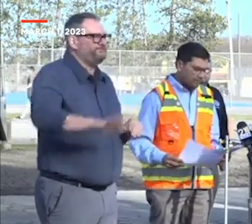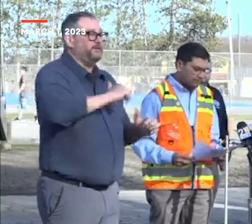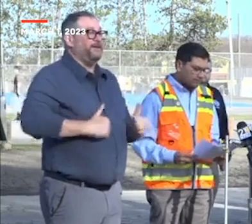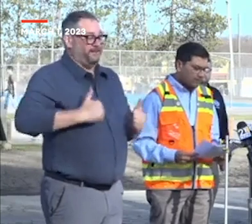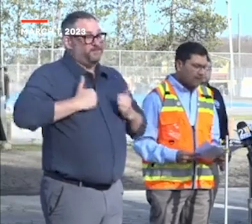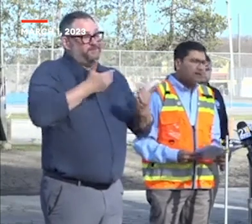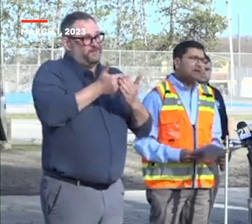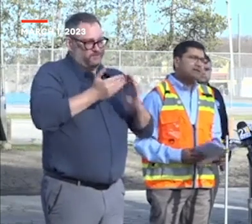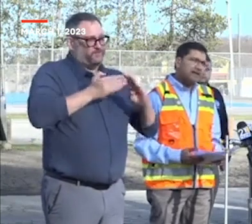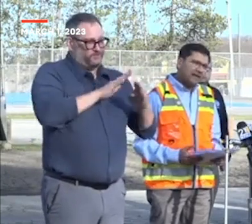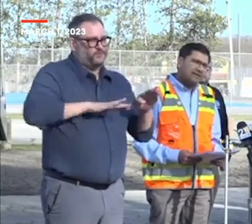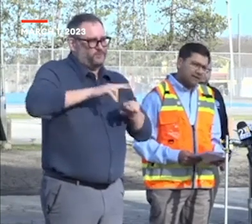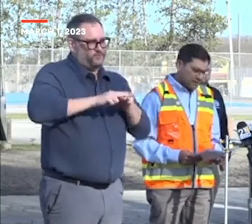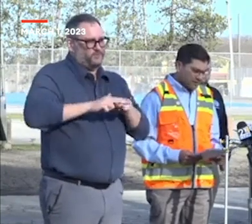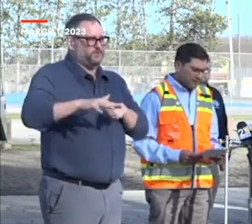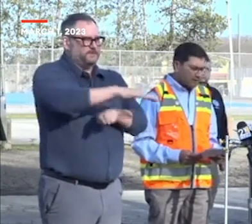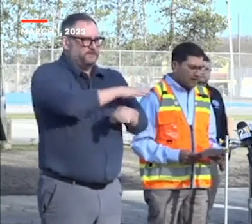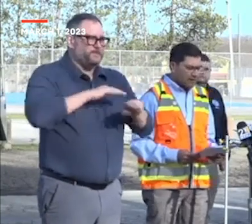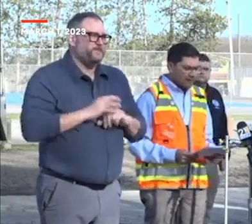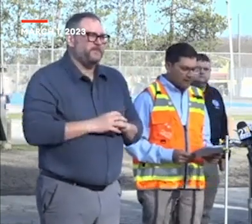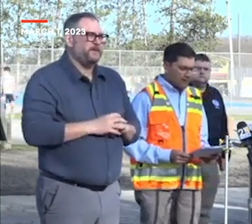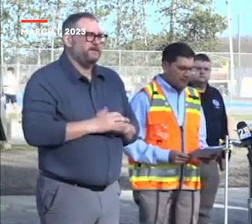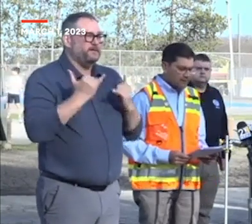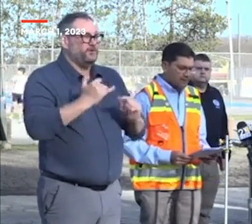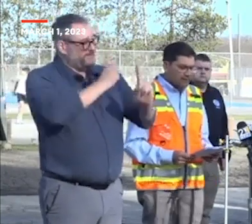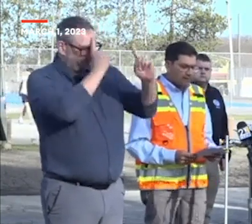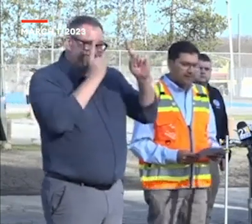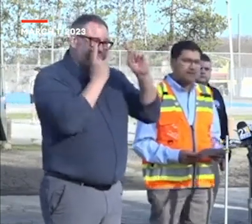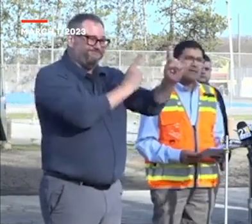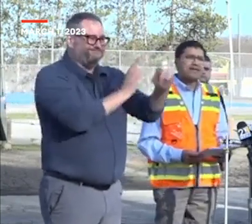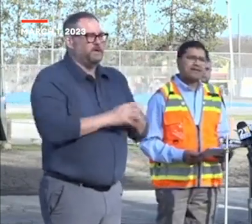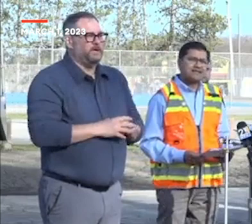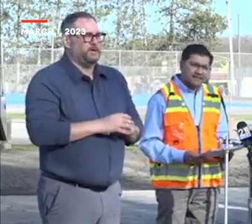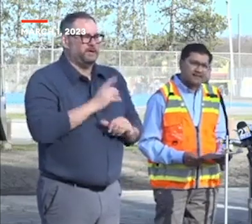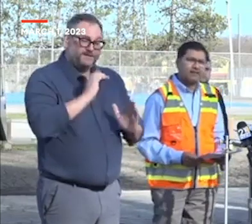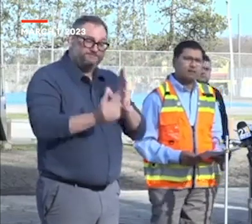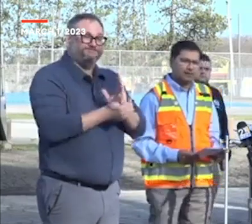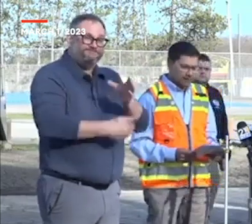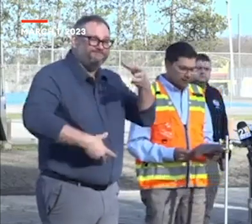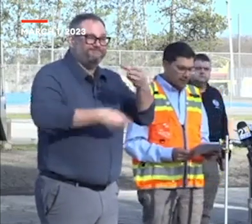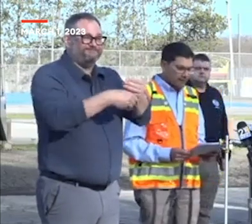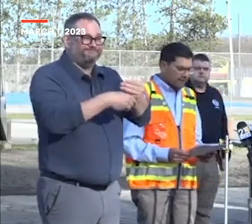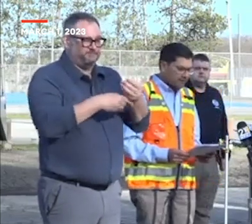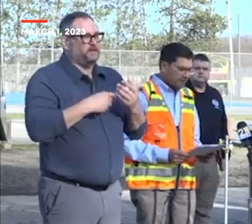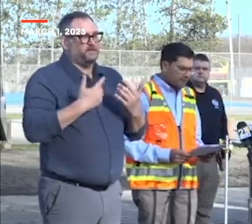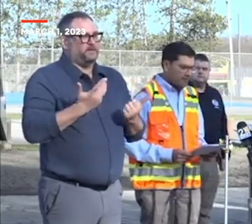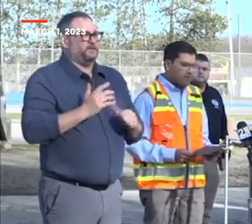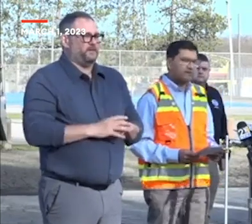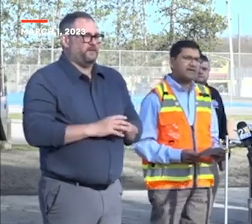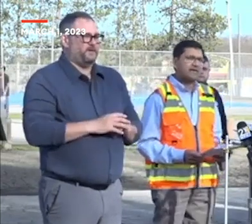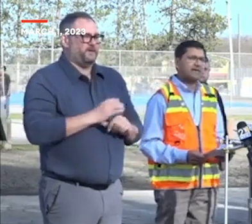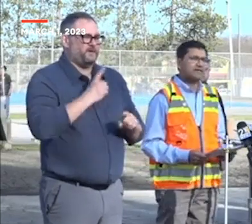them. Today's initiative is complementary to FRA's existing regulatory